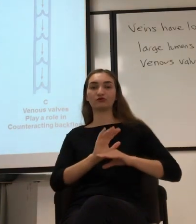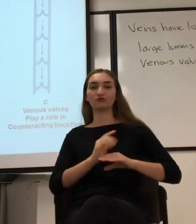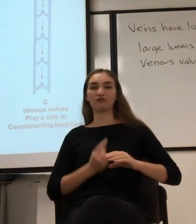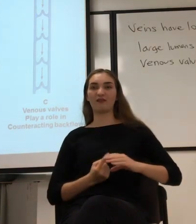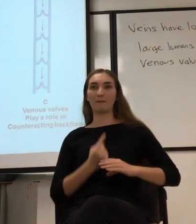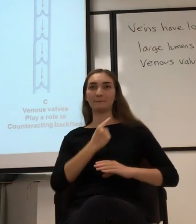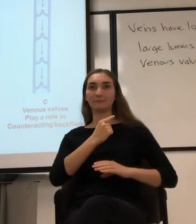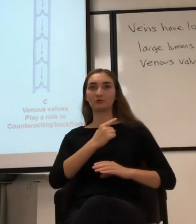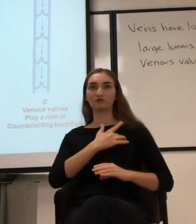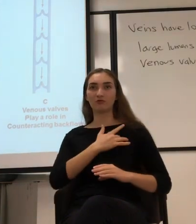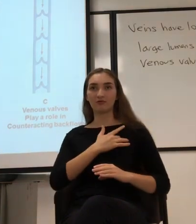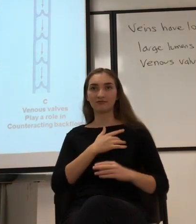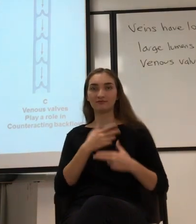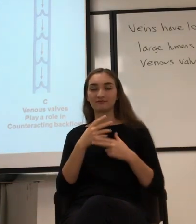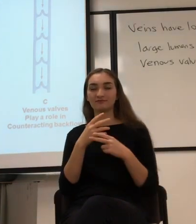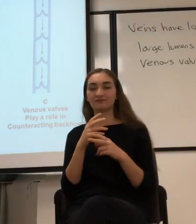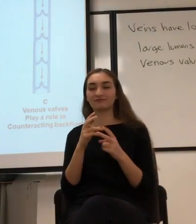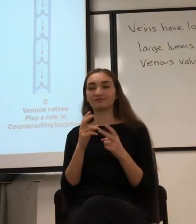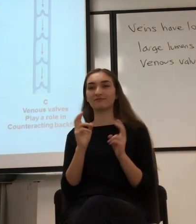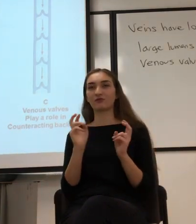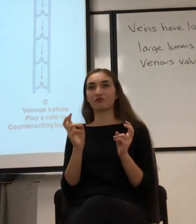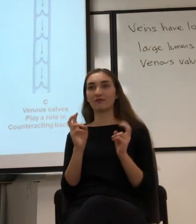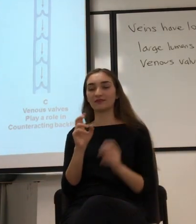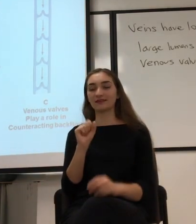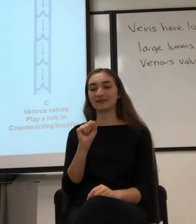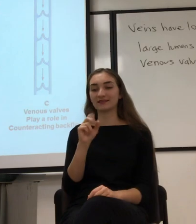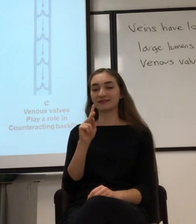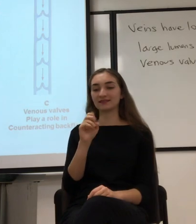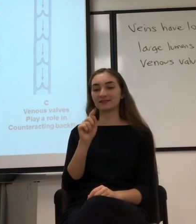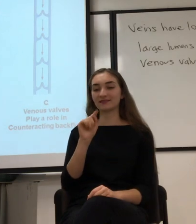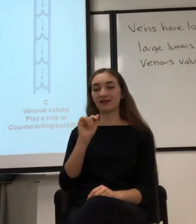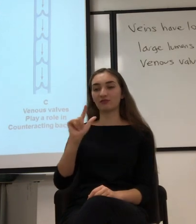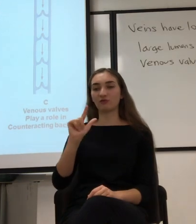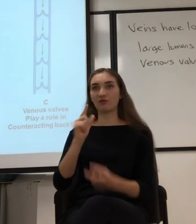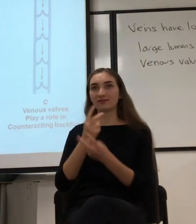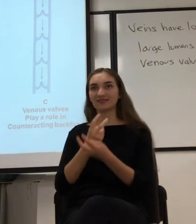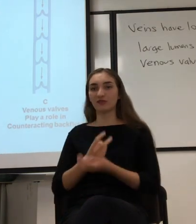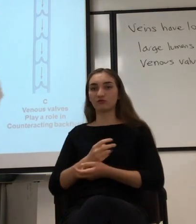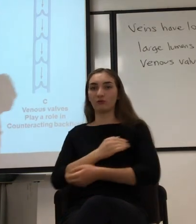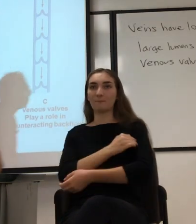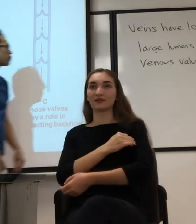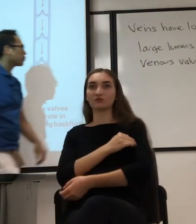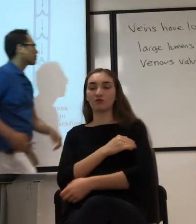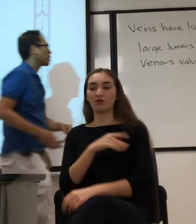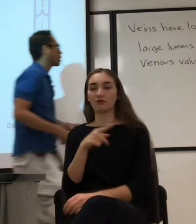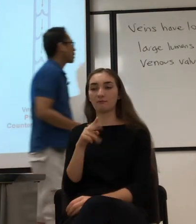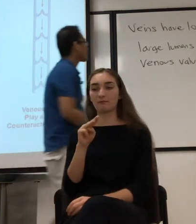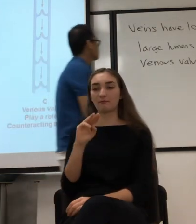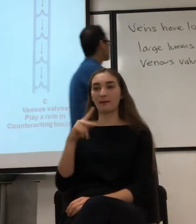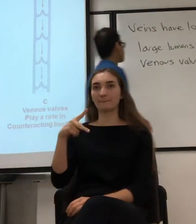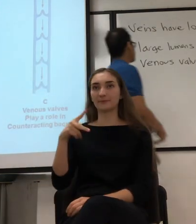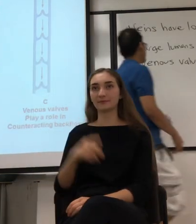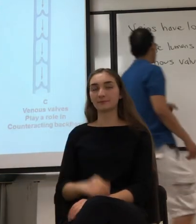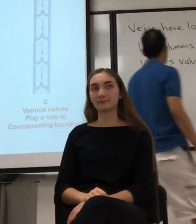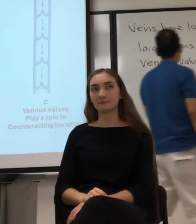the skeletal muscle pump. This is the pump because the heart isn't doing anything.